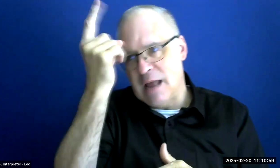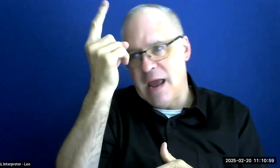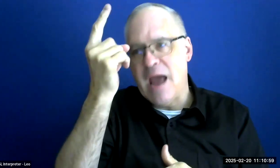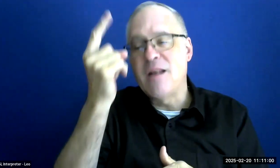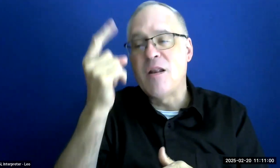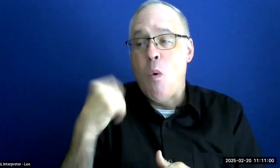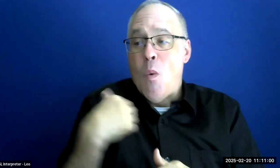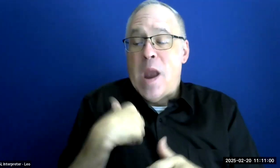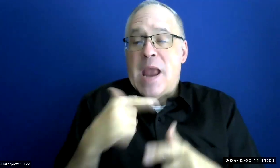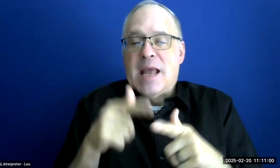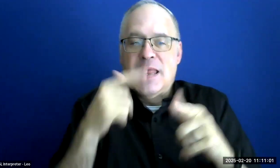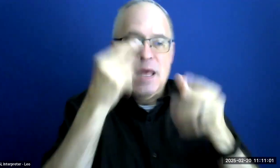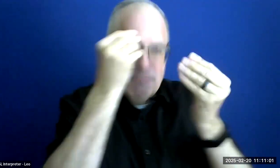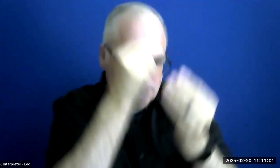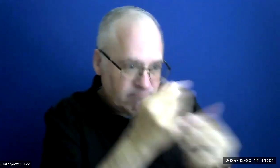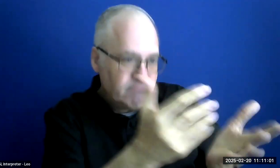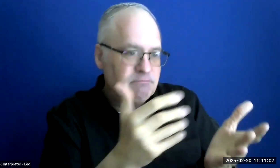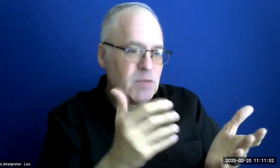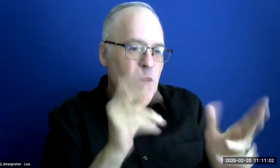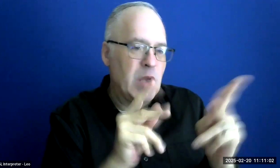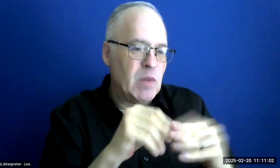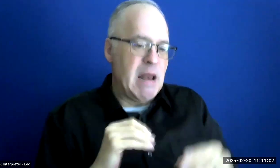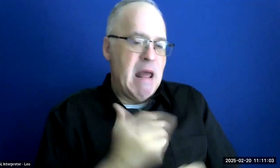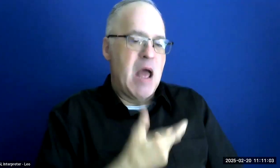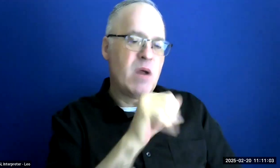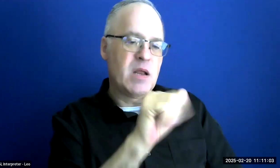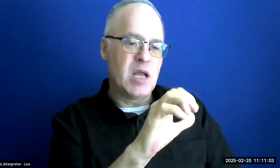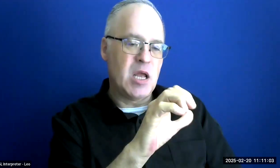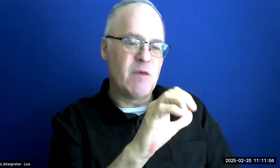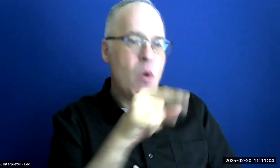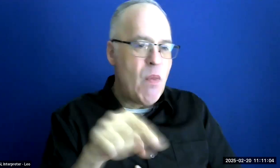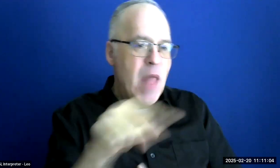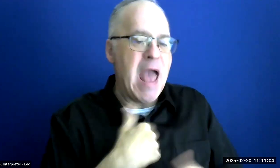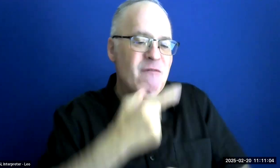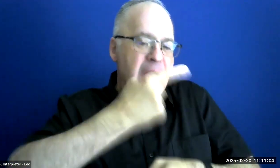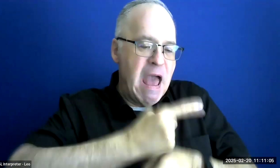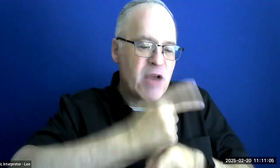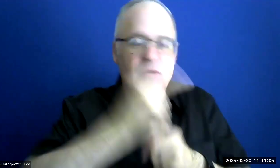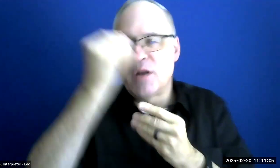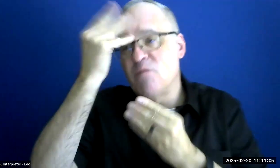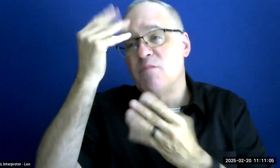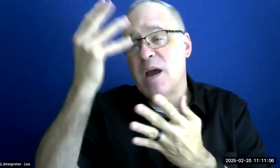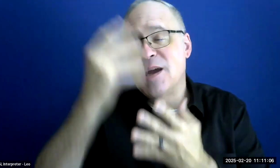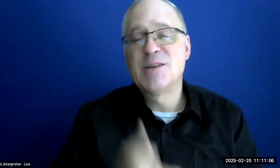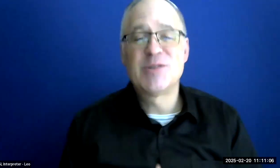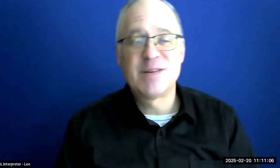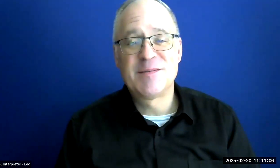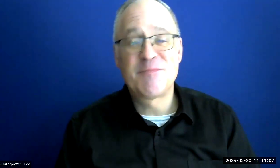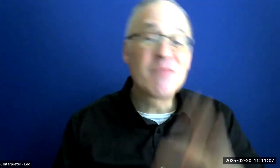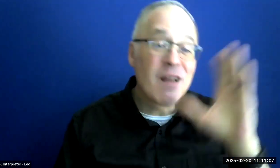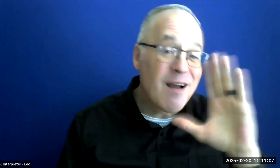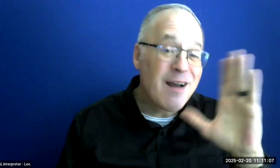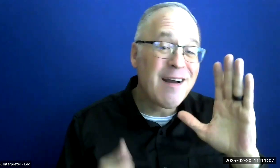make informed decisions based on accurate information. Hi, I'm Joe Iovino, lead of